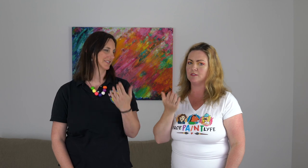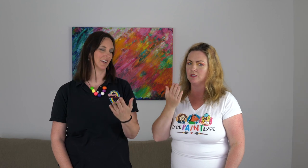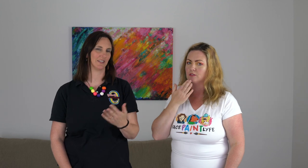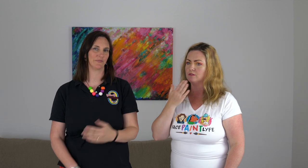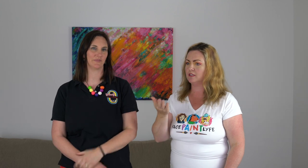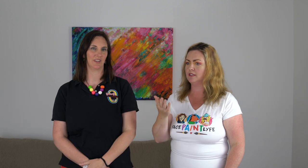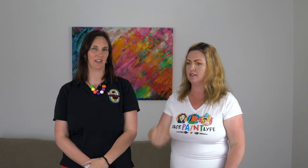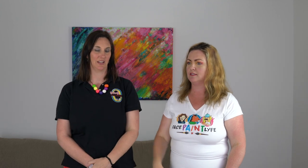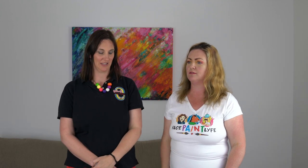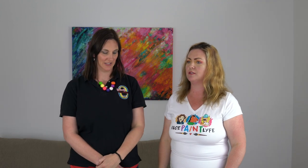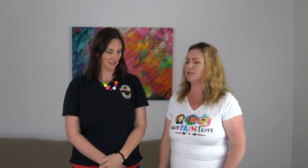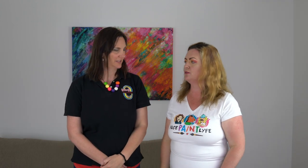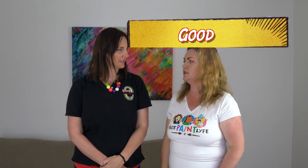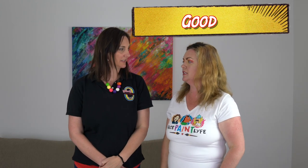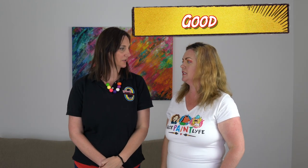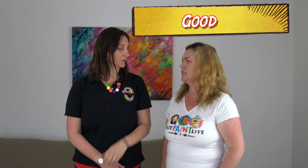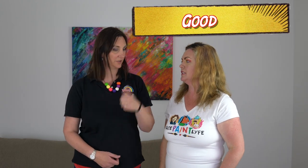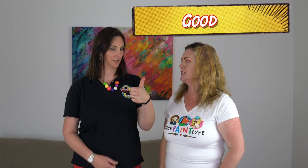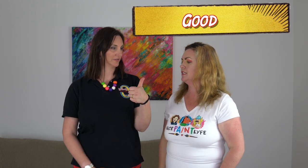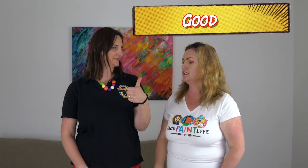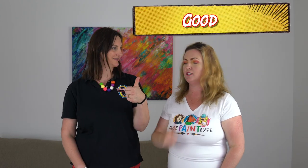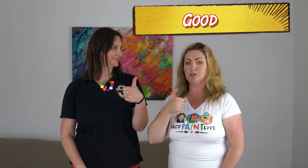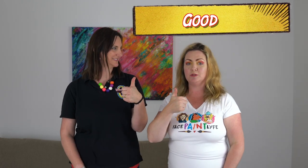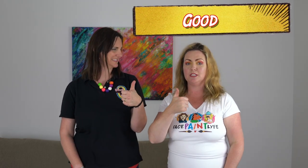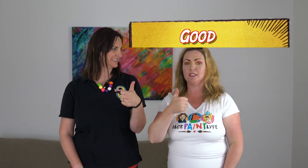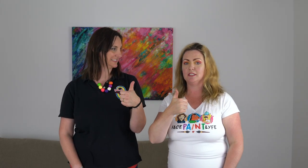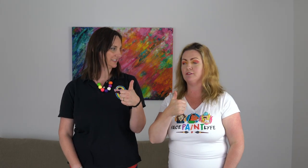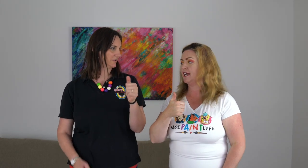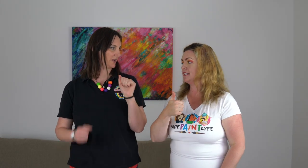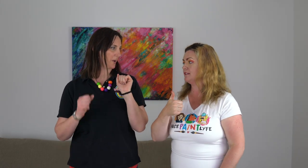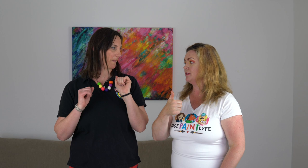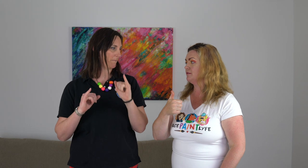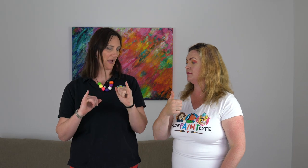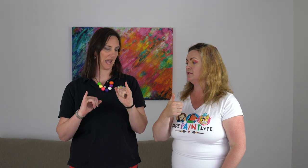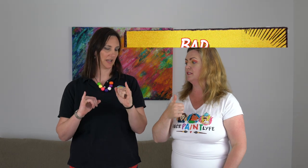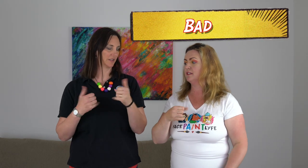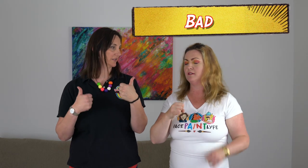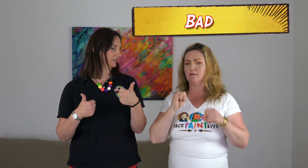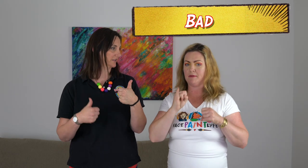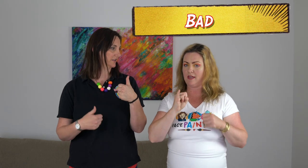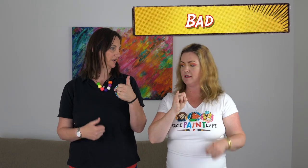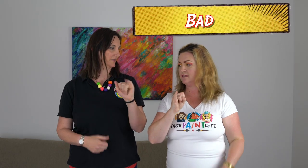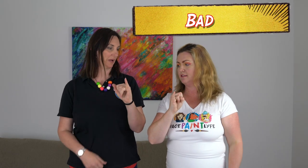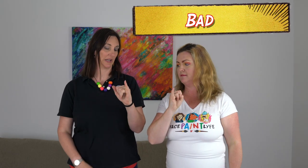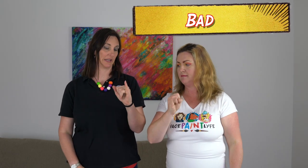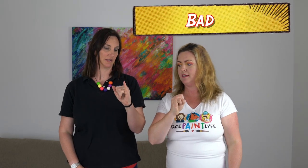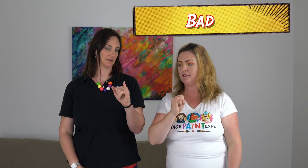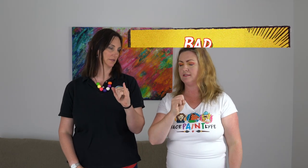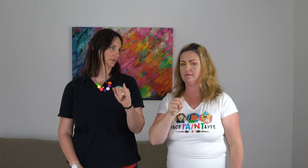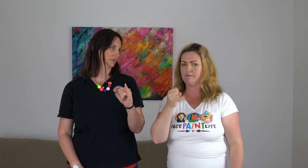Yeah. Sure. So what's good? Good. Good. Great and wonderful. Bad. Bad. Bad. Bad.